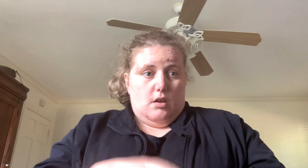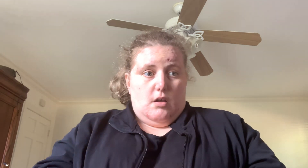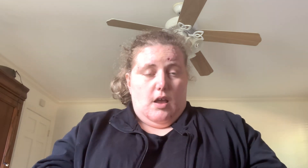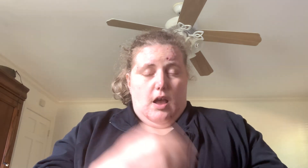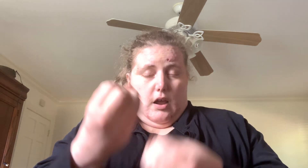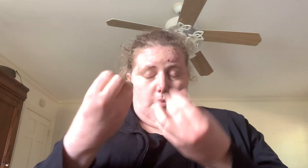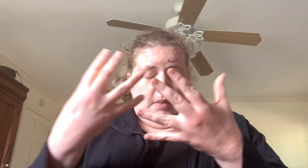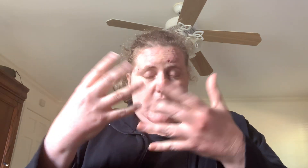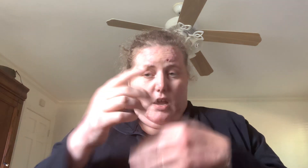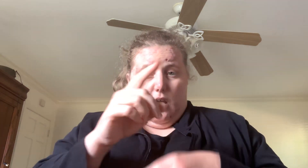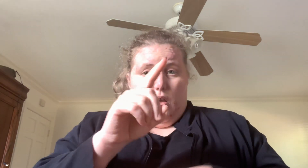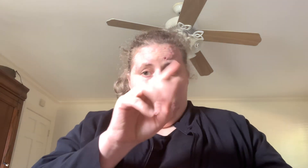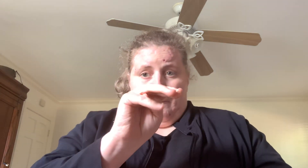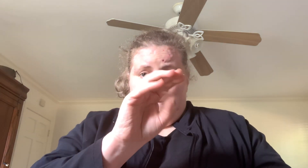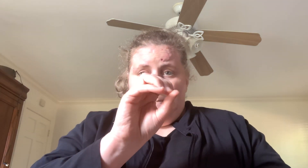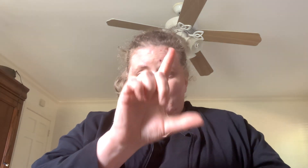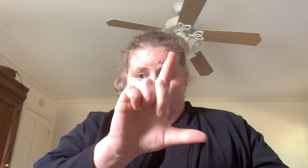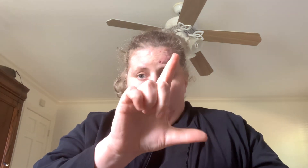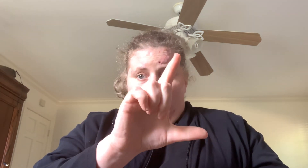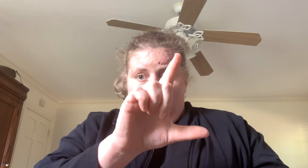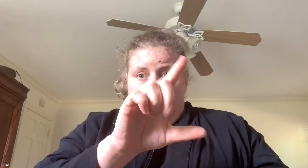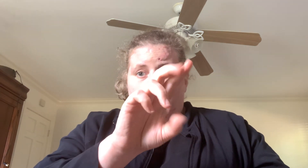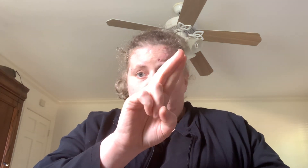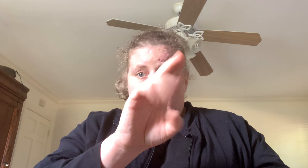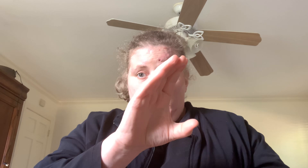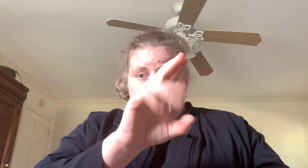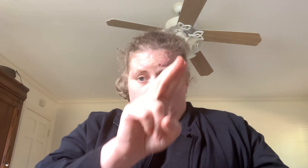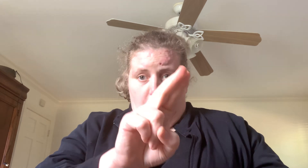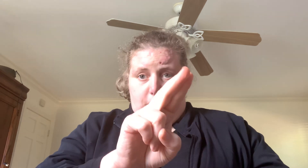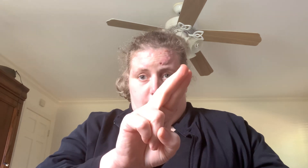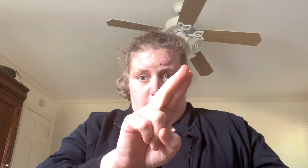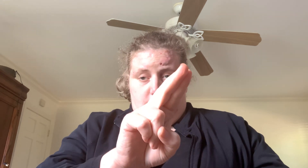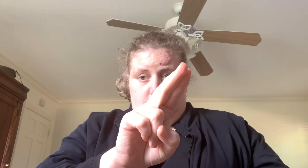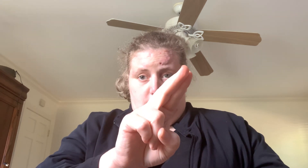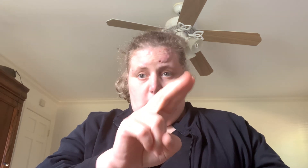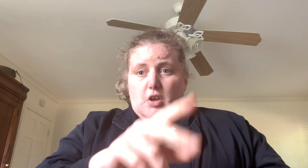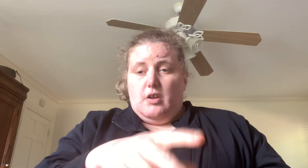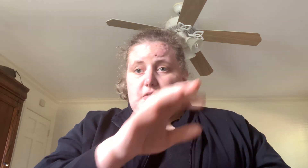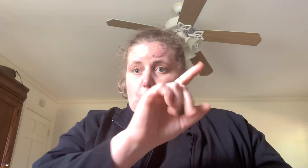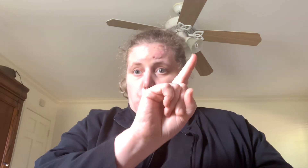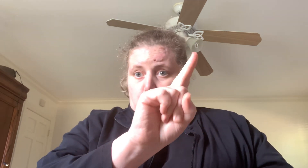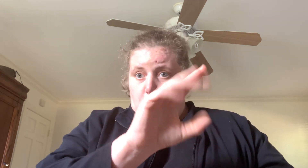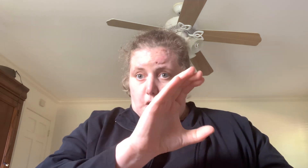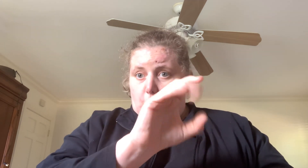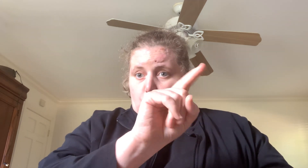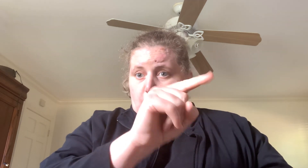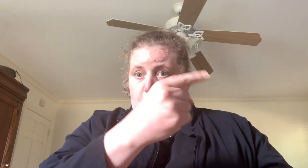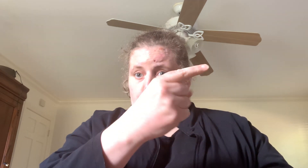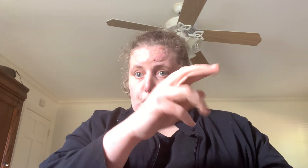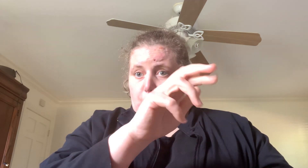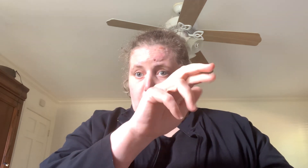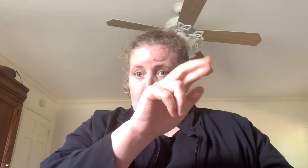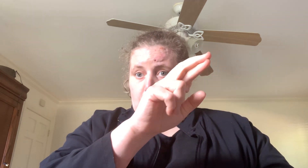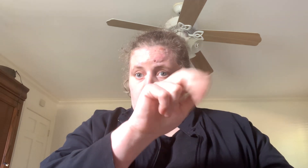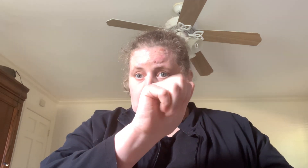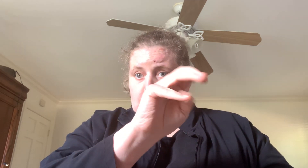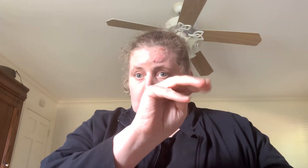first thing you want to know? So the way you have to do that is you need to convert that copper to